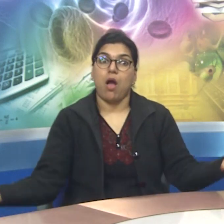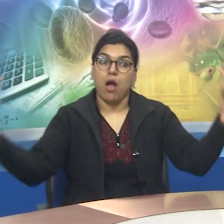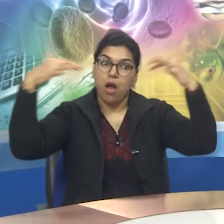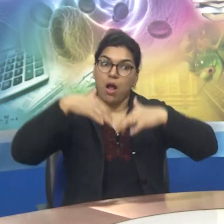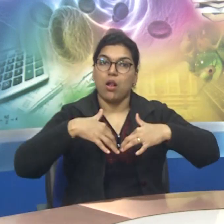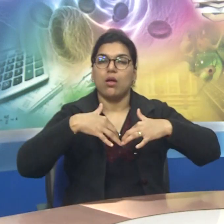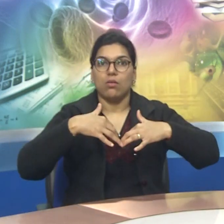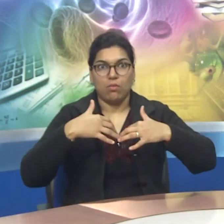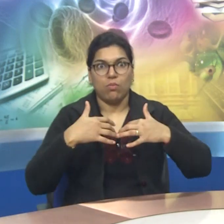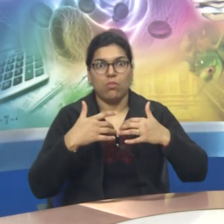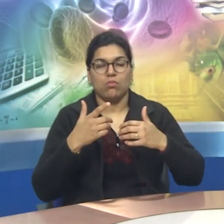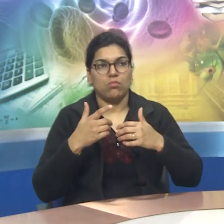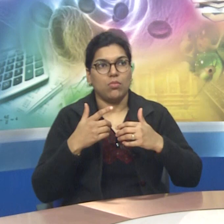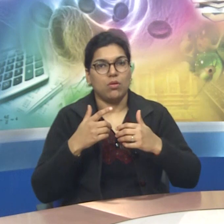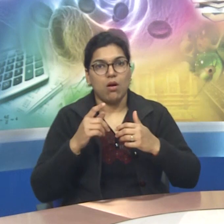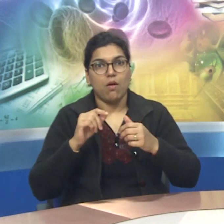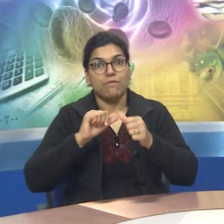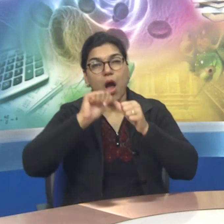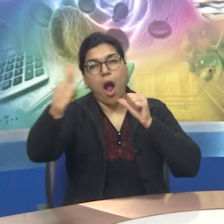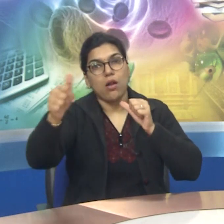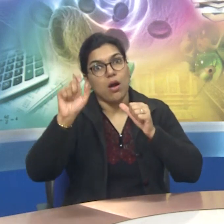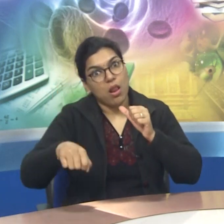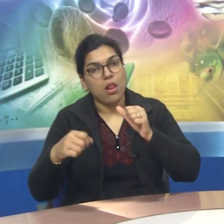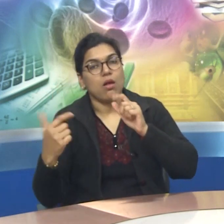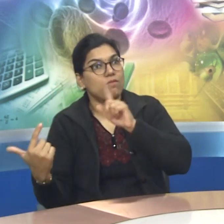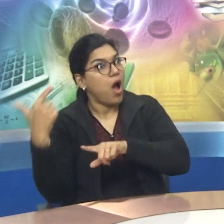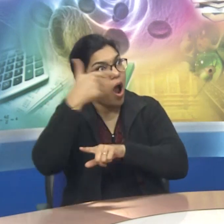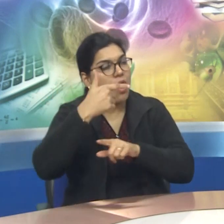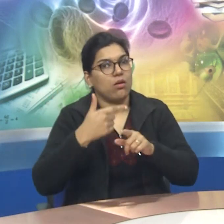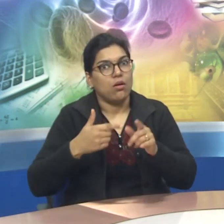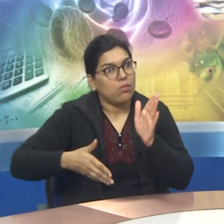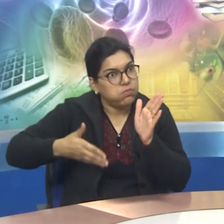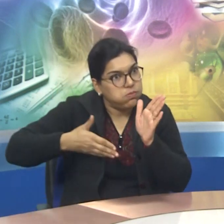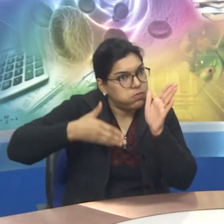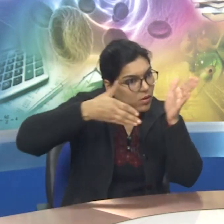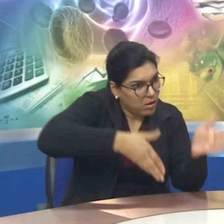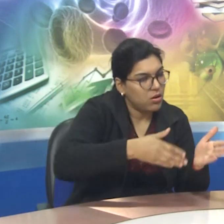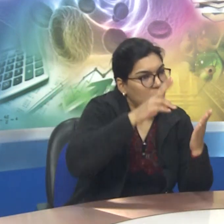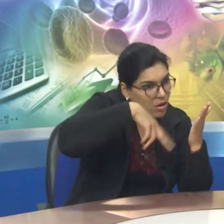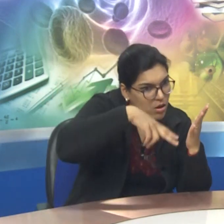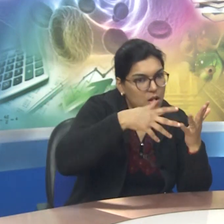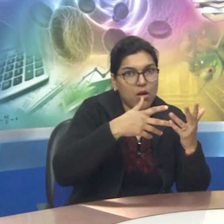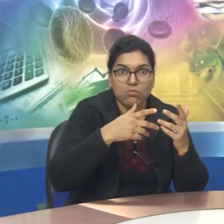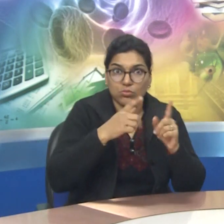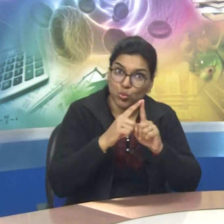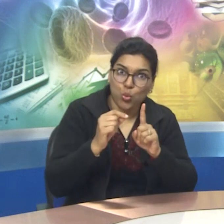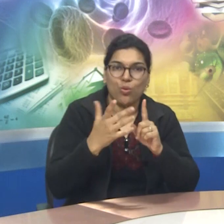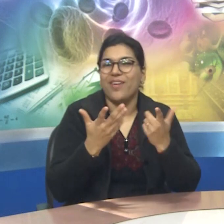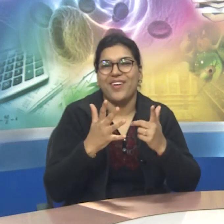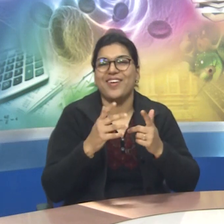The fourth law also deals with the time taken by the reader to reach the library. It should be so located as